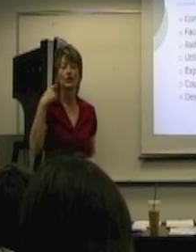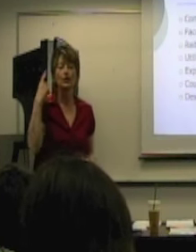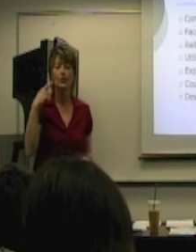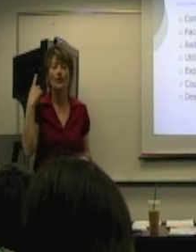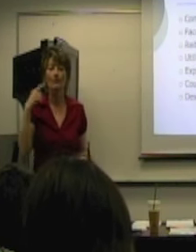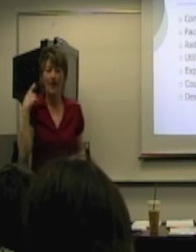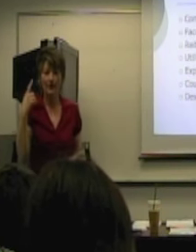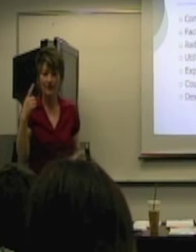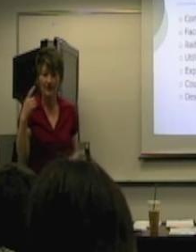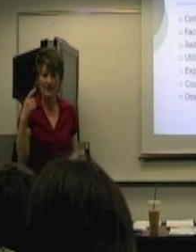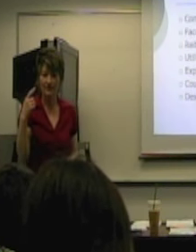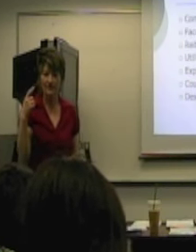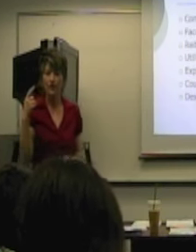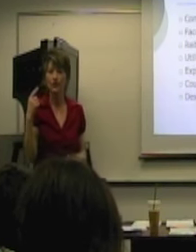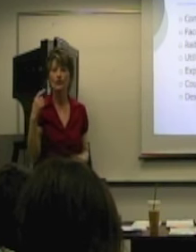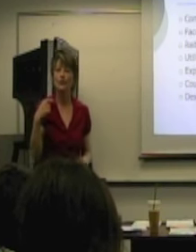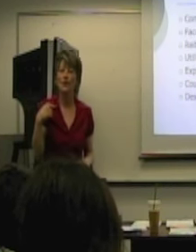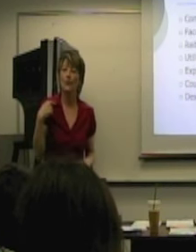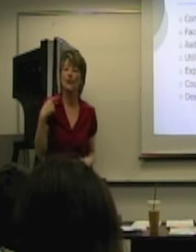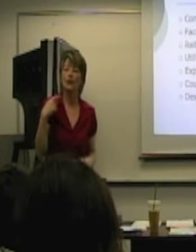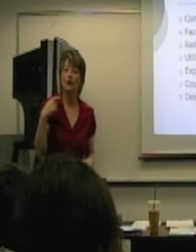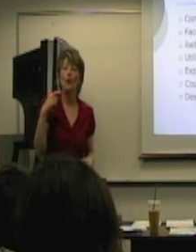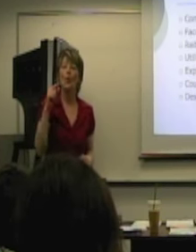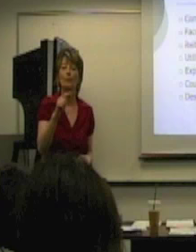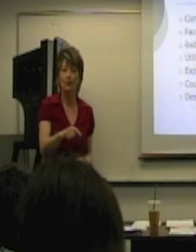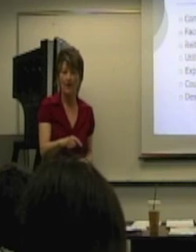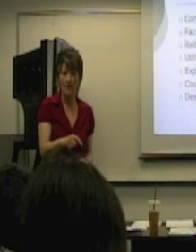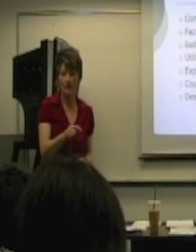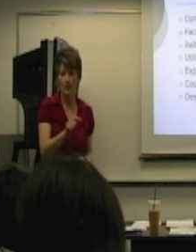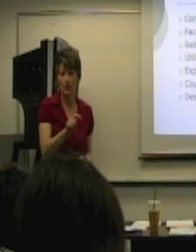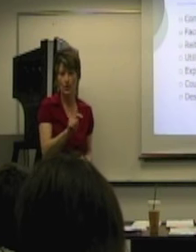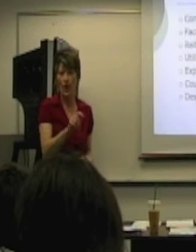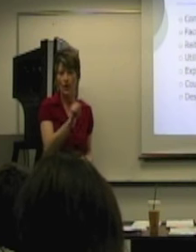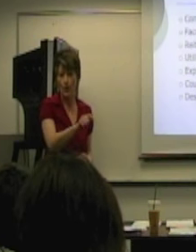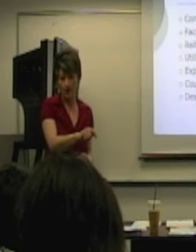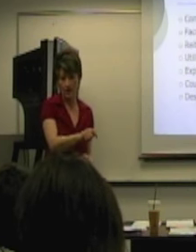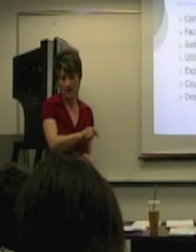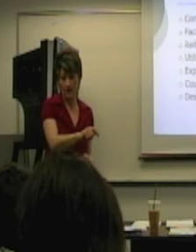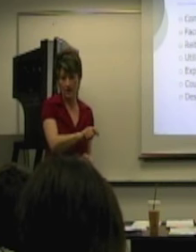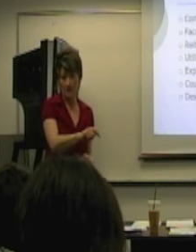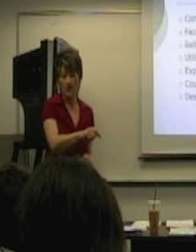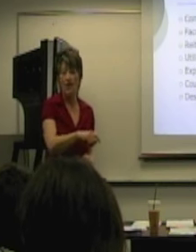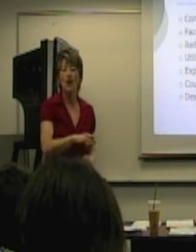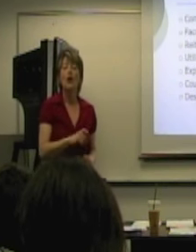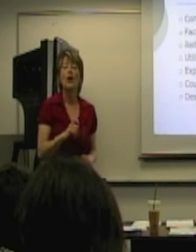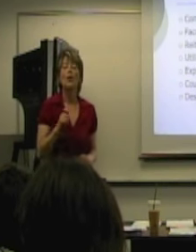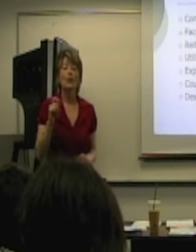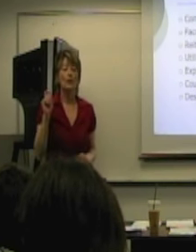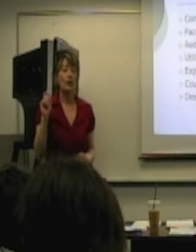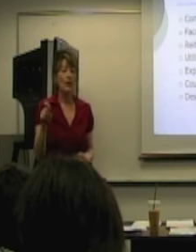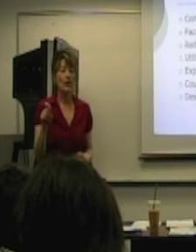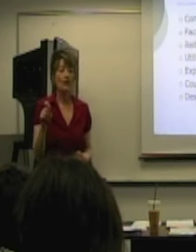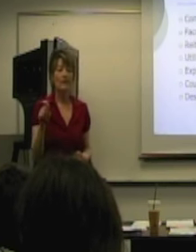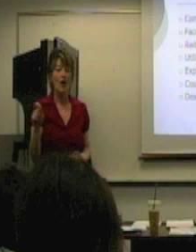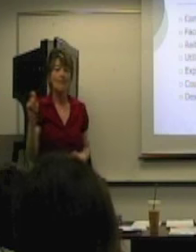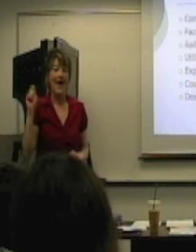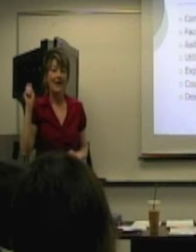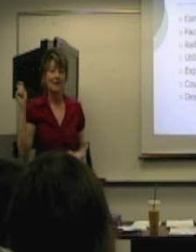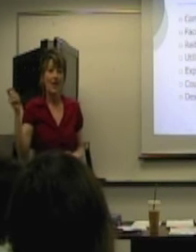to remember these 7 features so that we can incorporate them into our work. When we're working from ASL